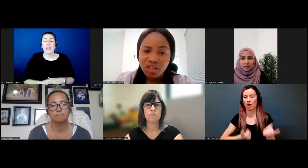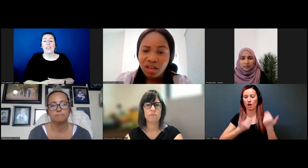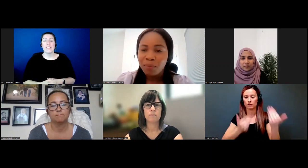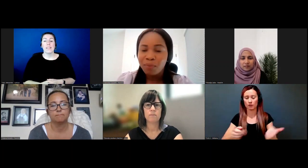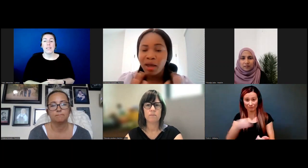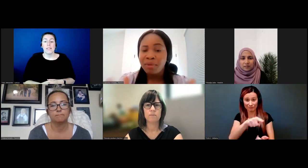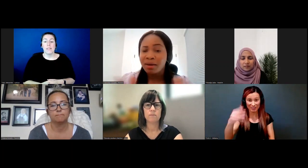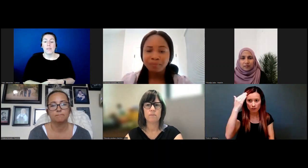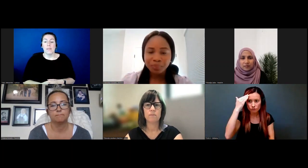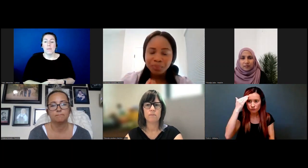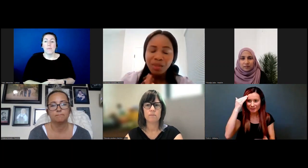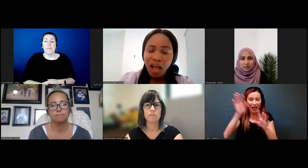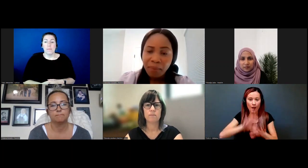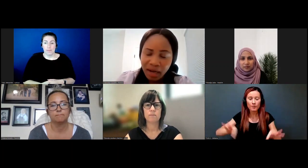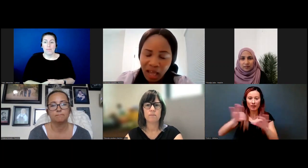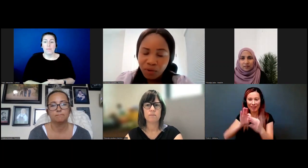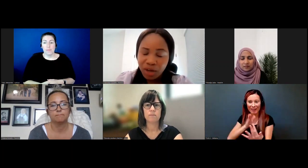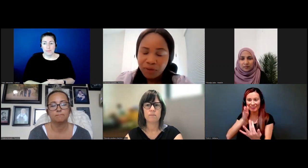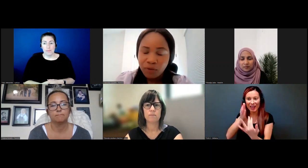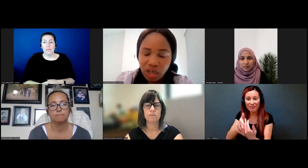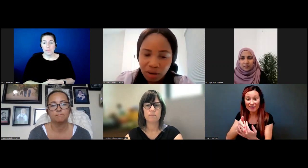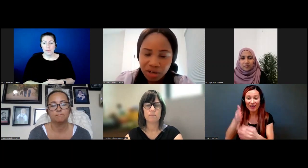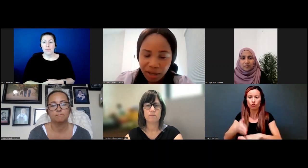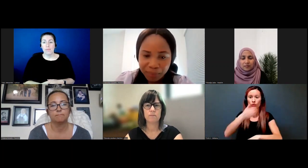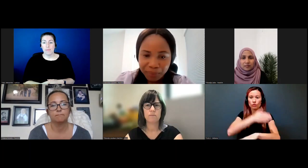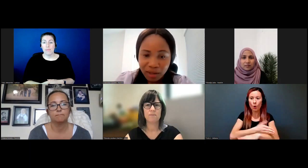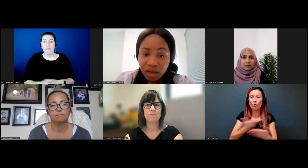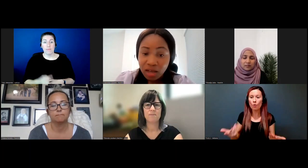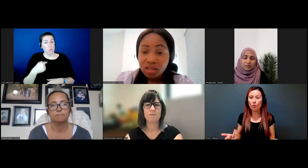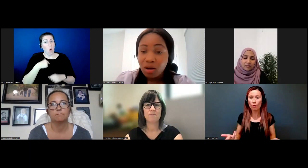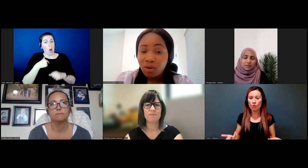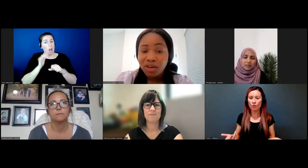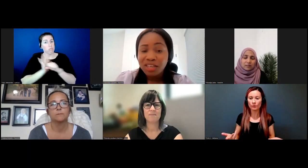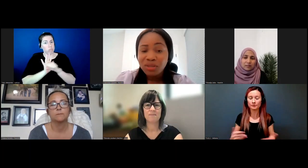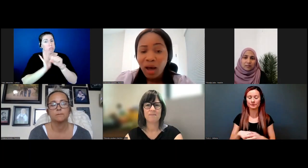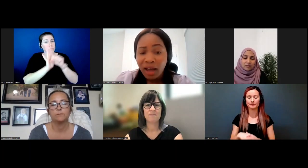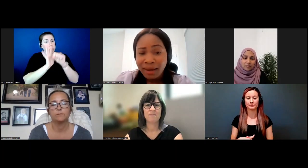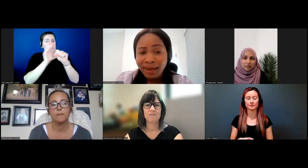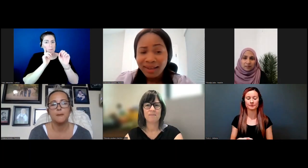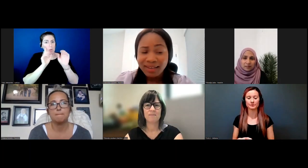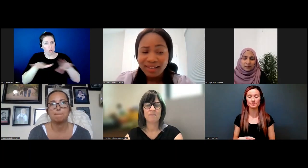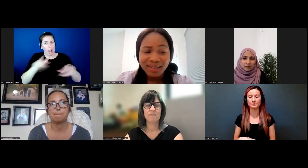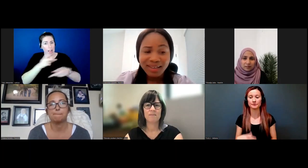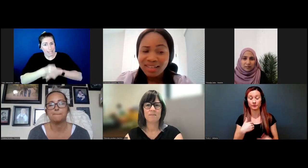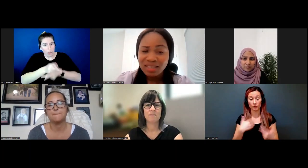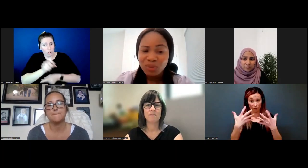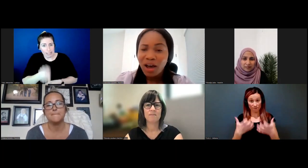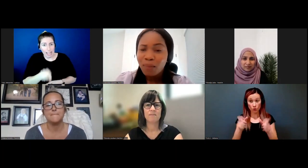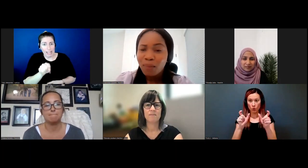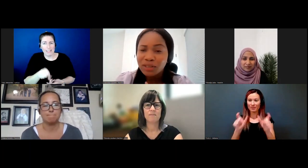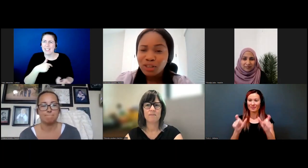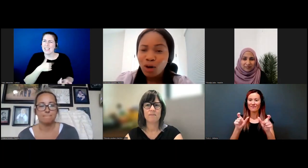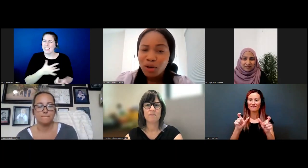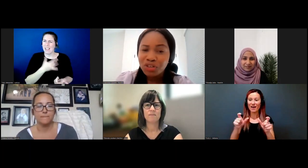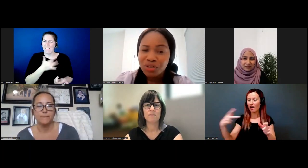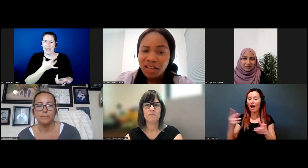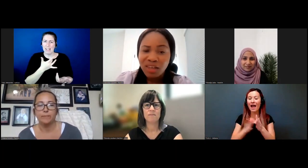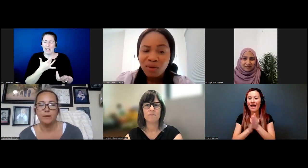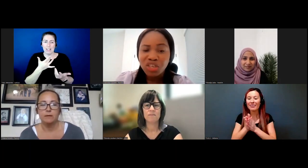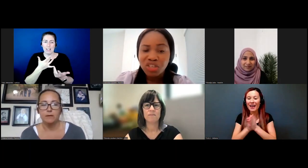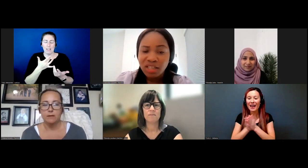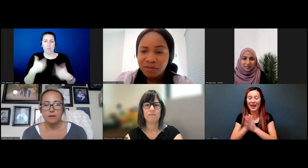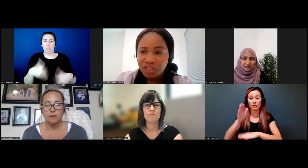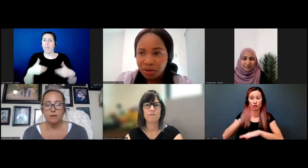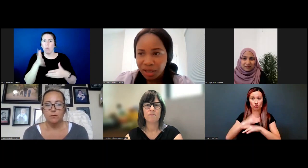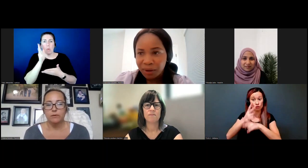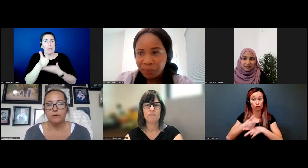I'm an advocate for childcare. So, kids, why? This will help us so much relief